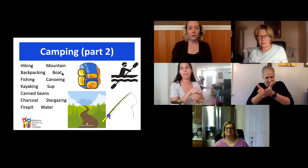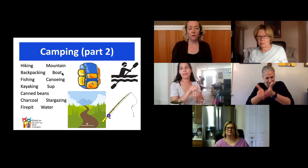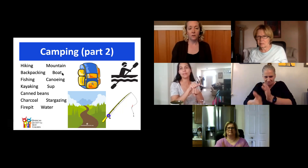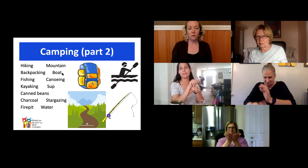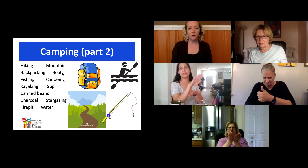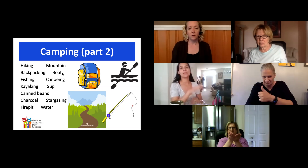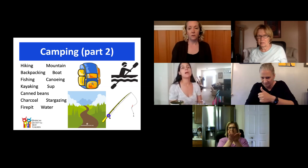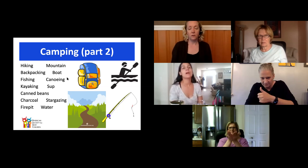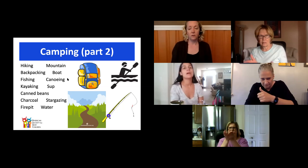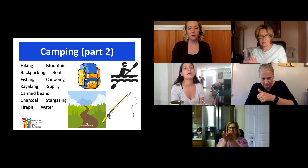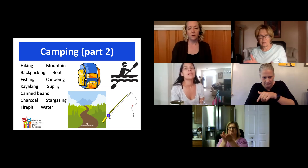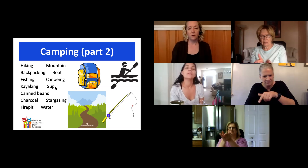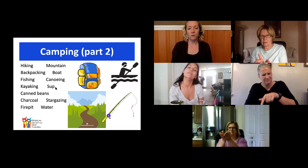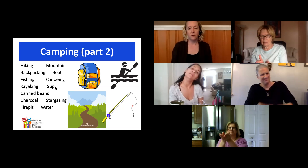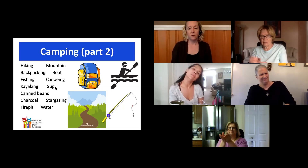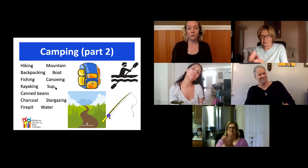We know boat.